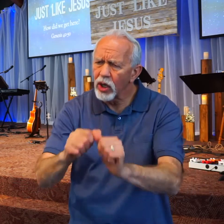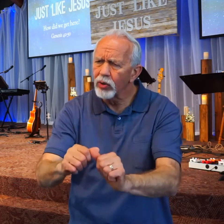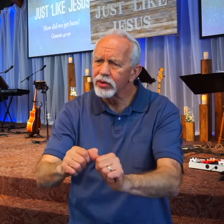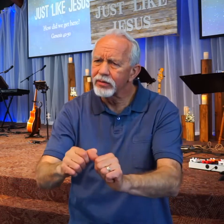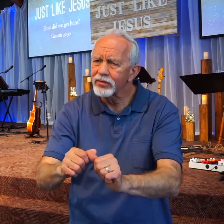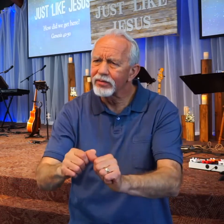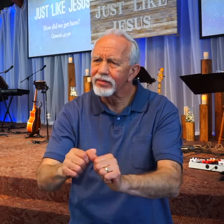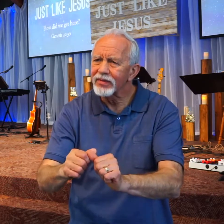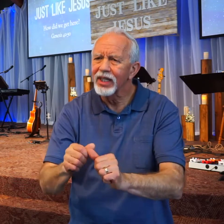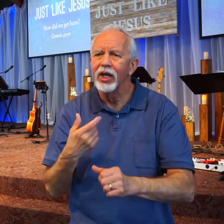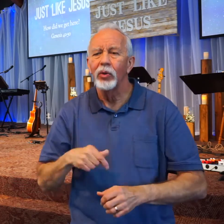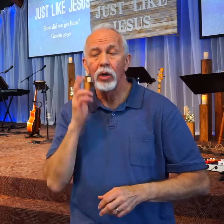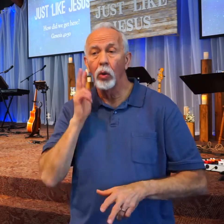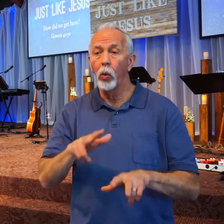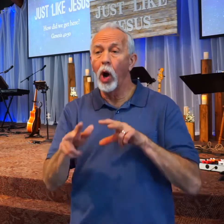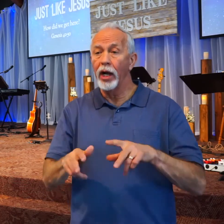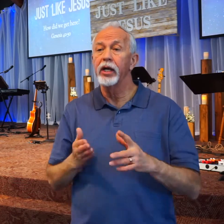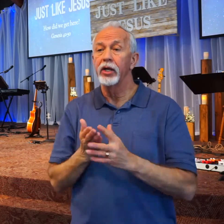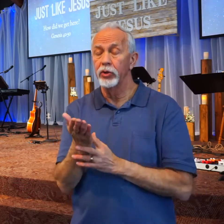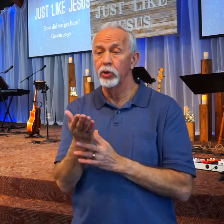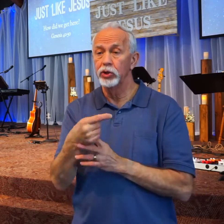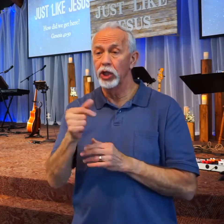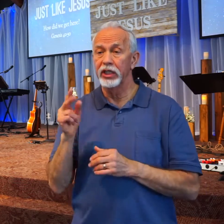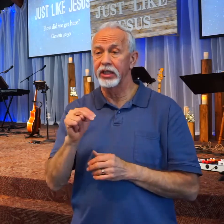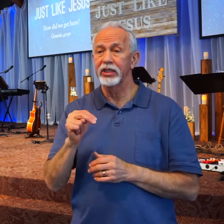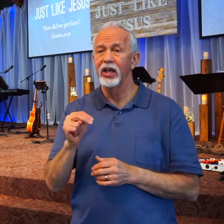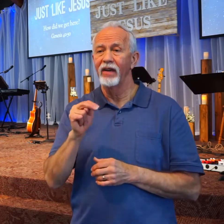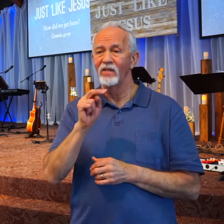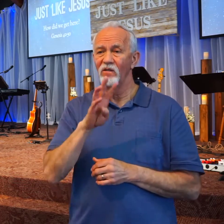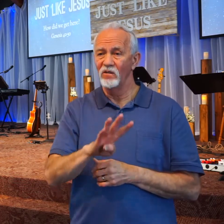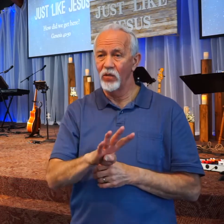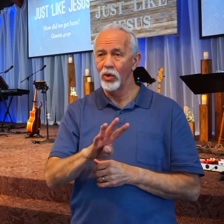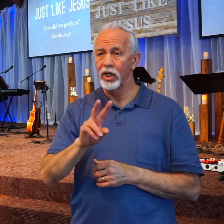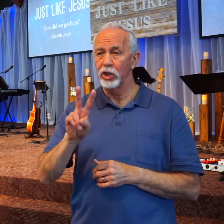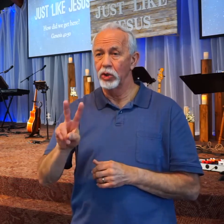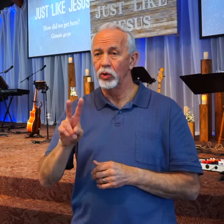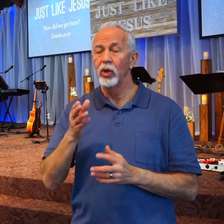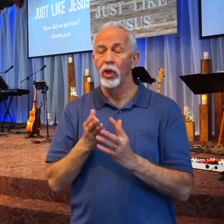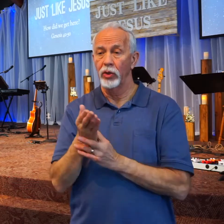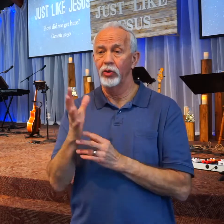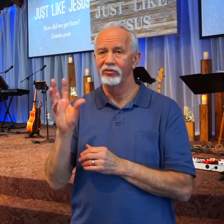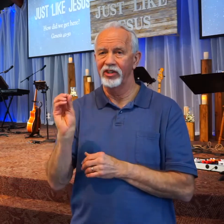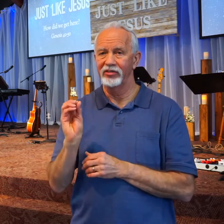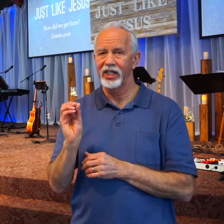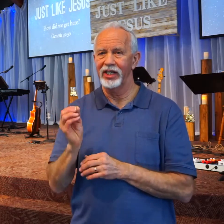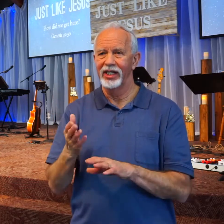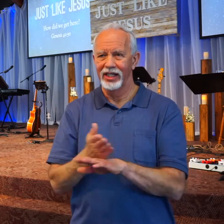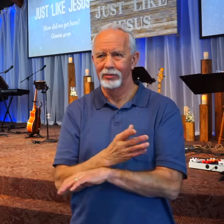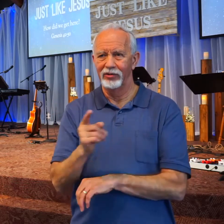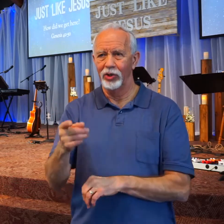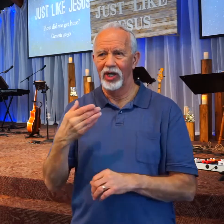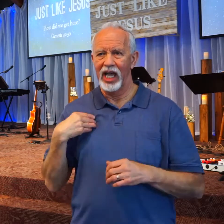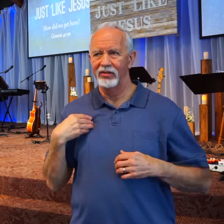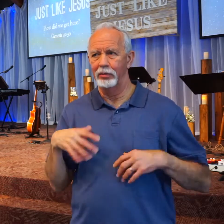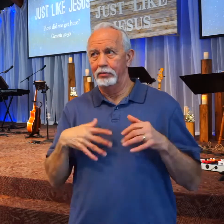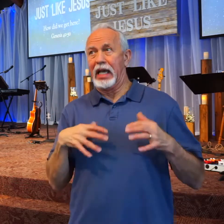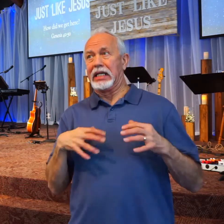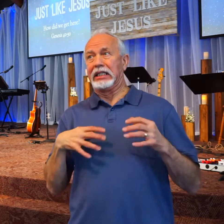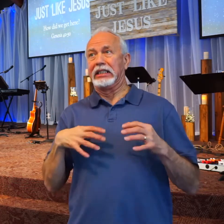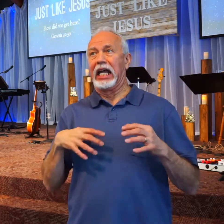this? We're going to walk through Genesis 42 through 50. Now, before you have a panic